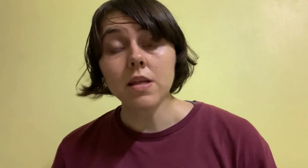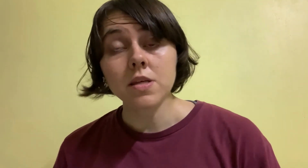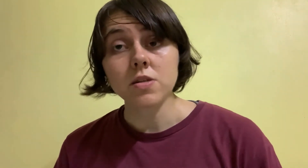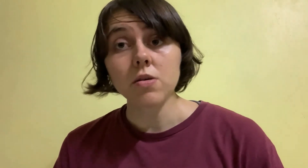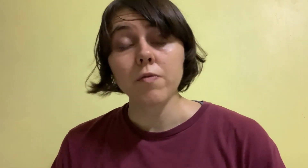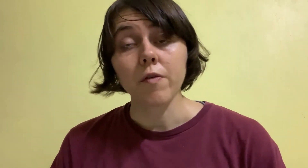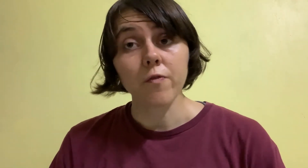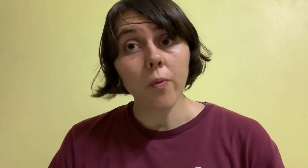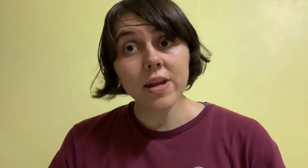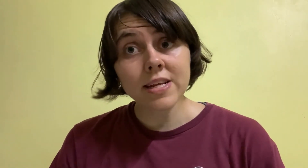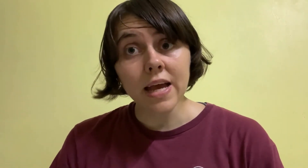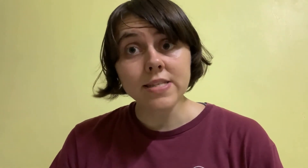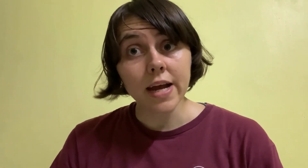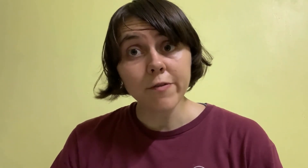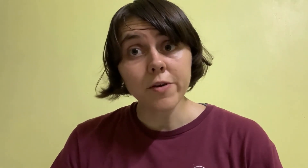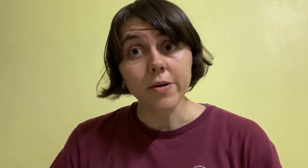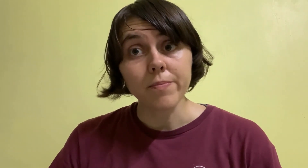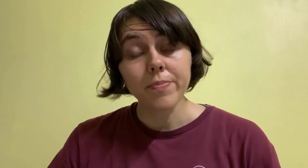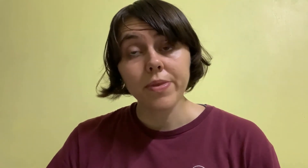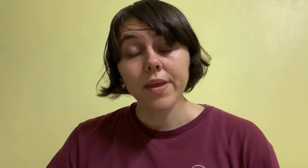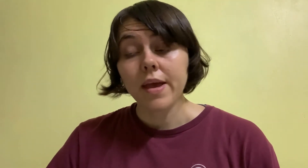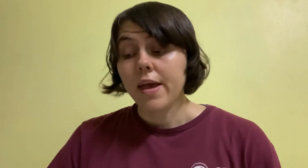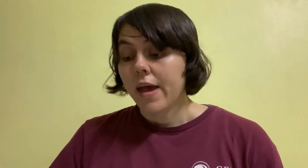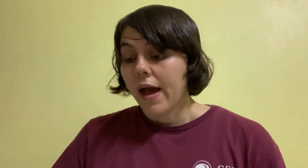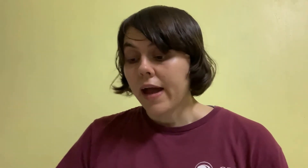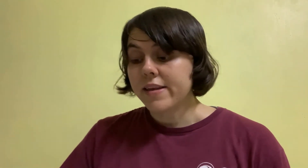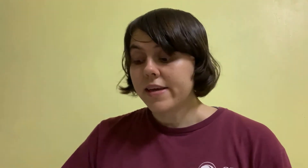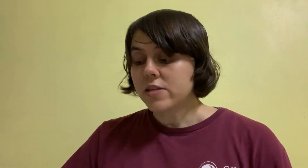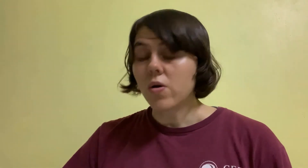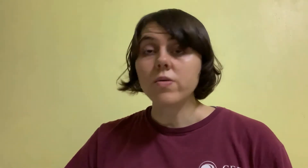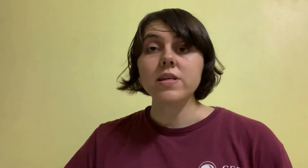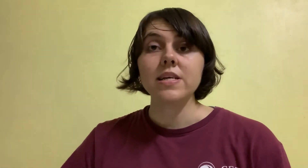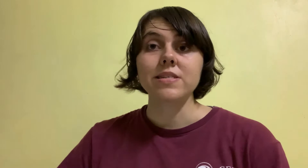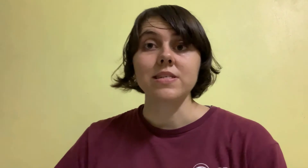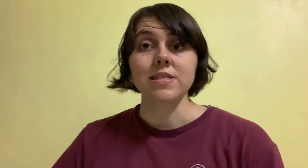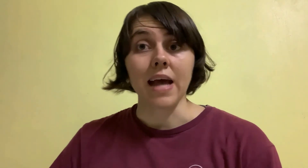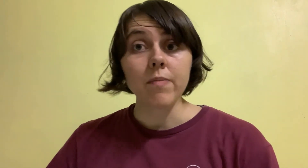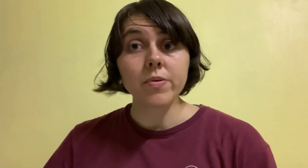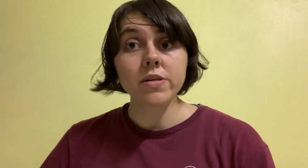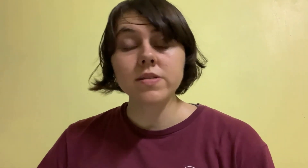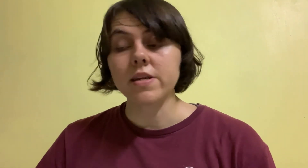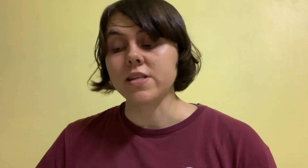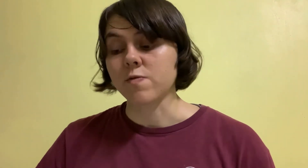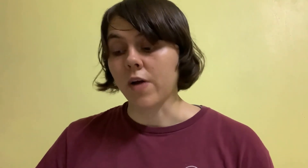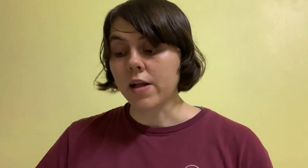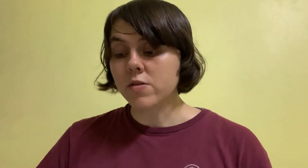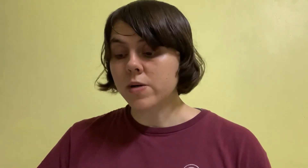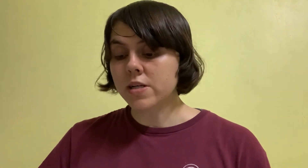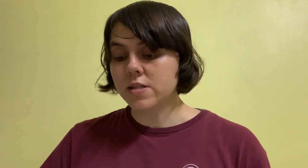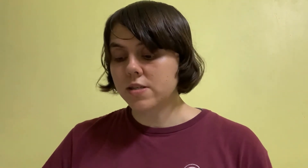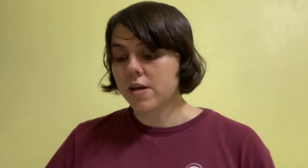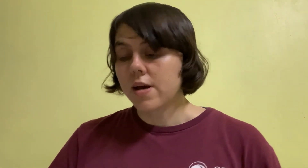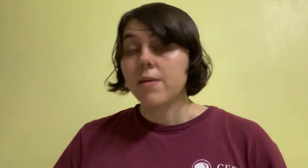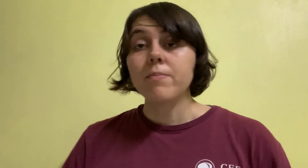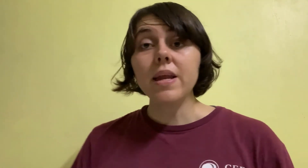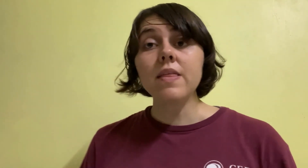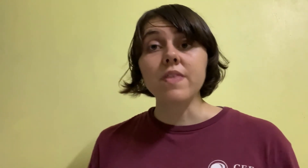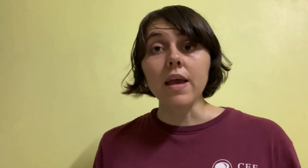this earth for 40 days after. And he told his disciples and his followers many